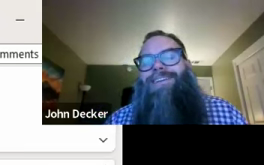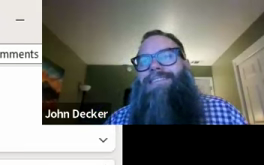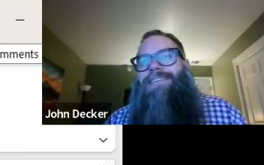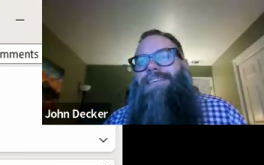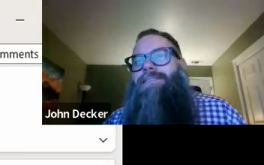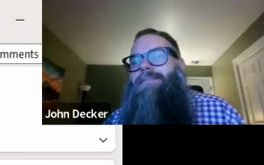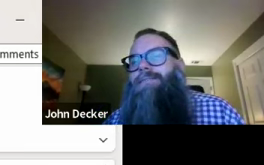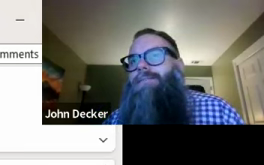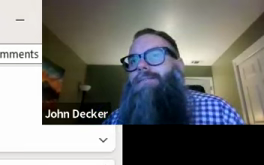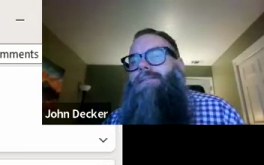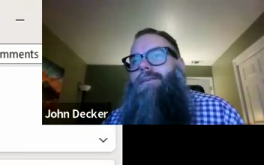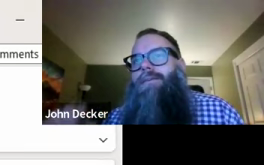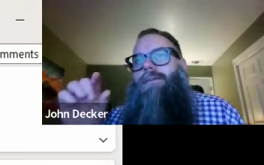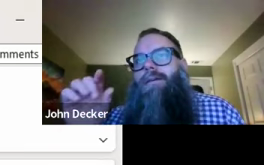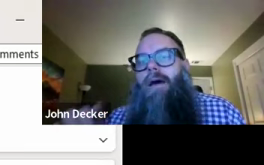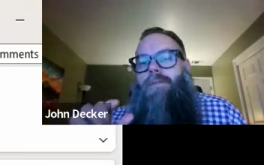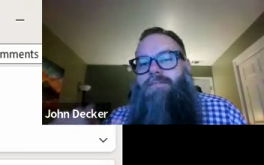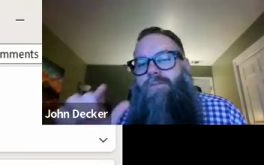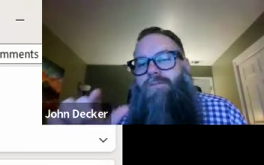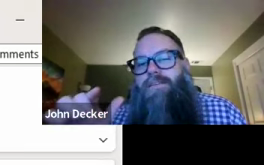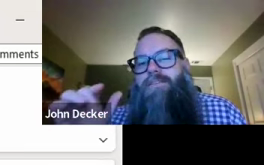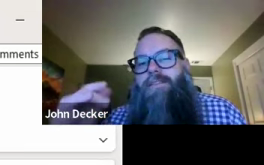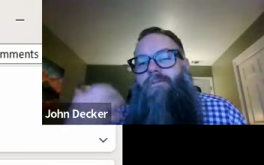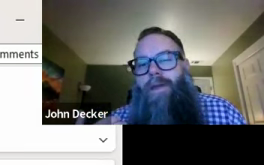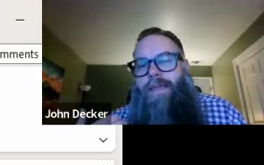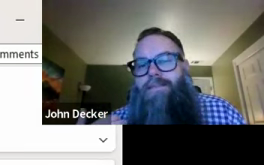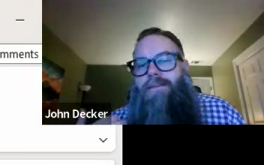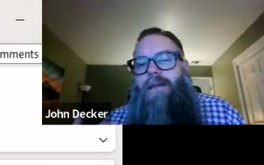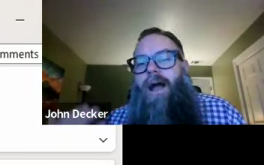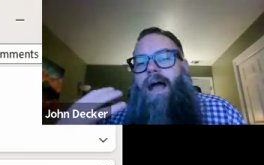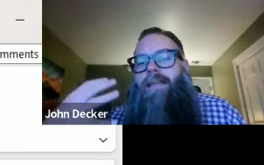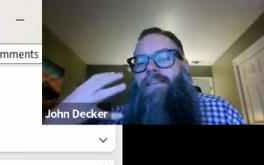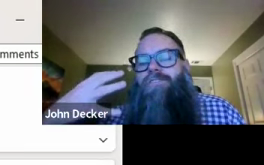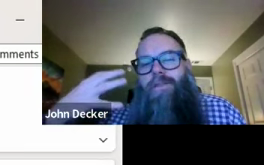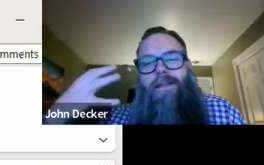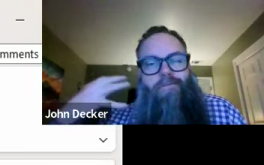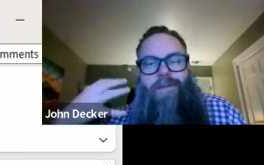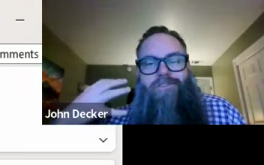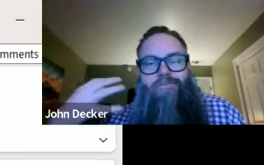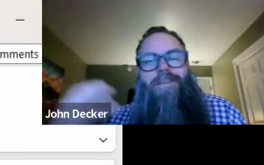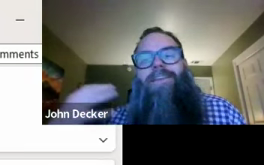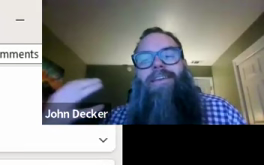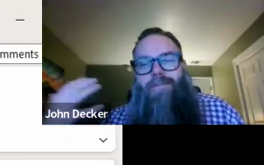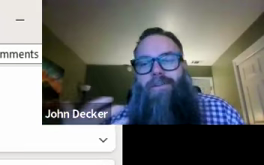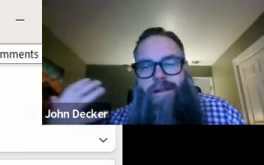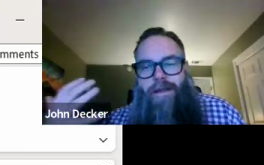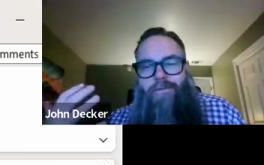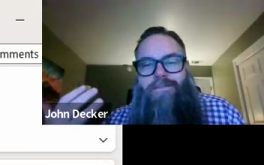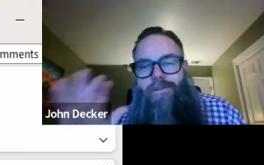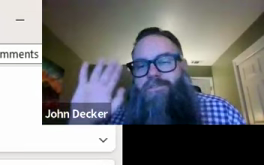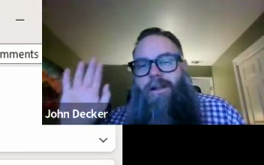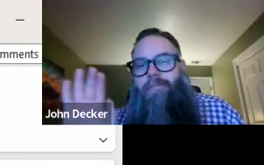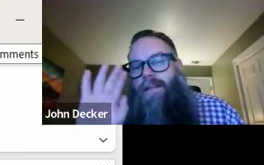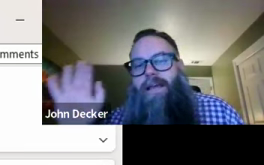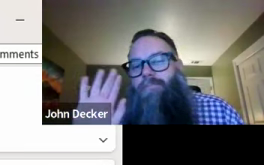doing exceeds the amount that is built into their rate, I need to know that information. We need to get that figured